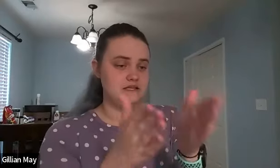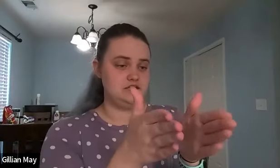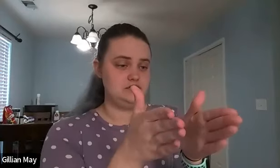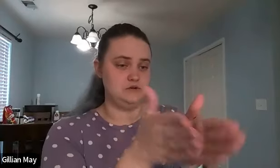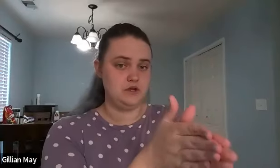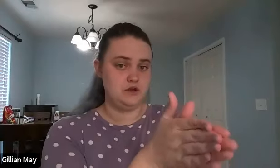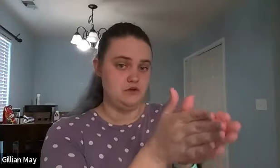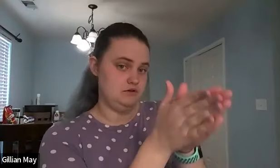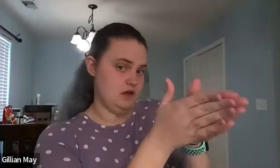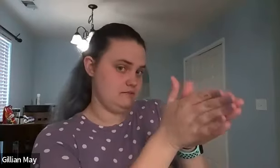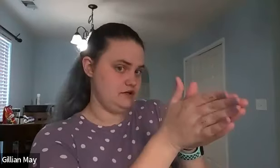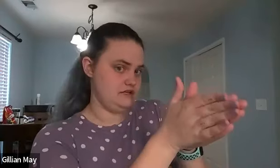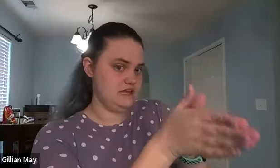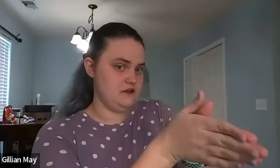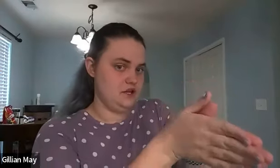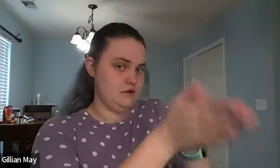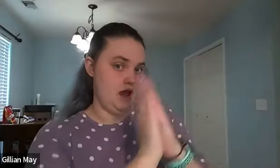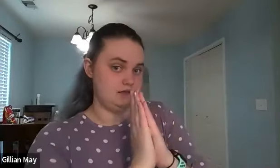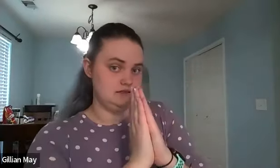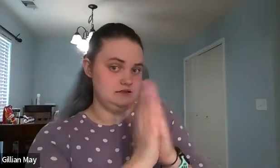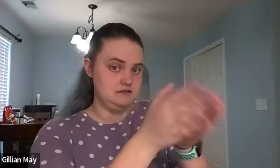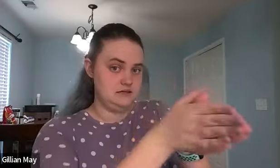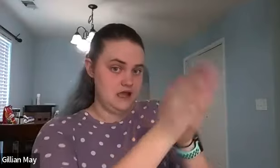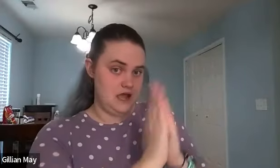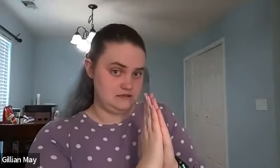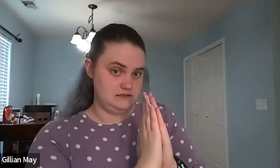is you put your hands together and you go ask.